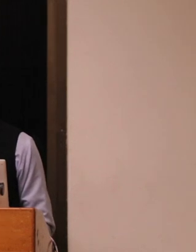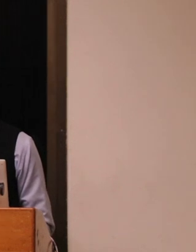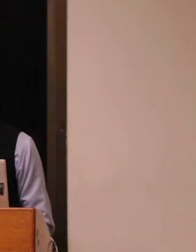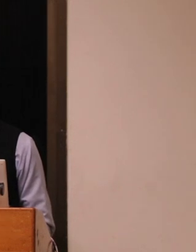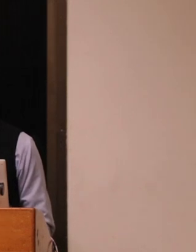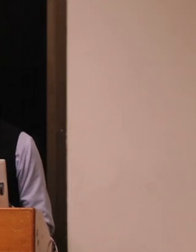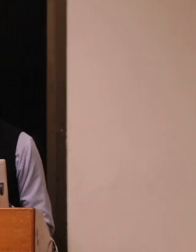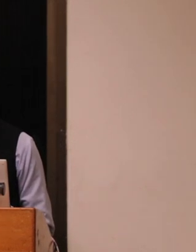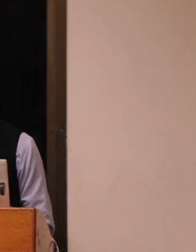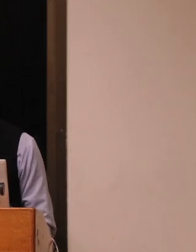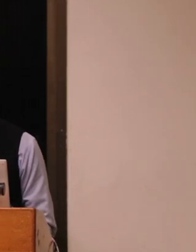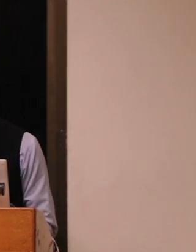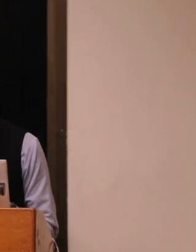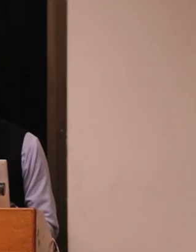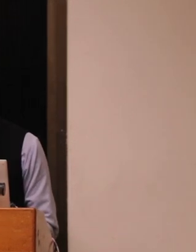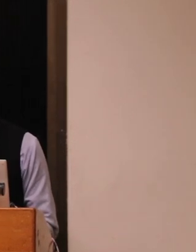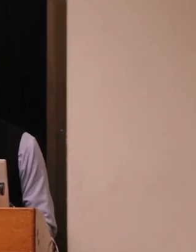the first episode of this season,